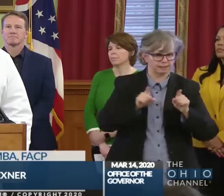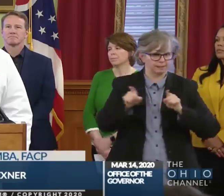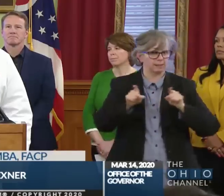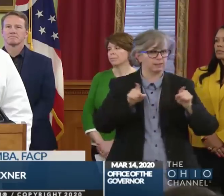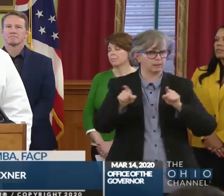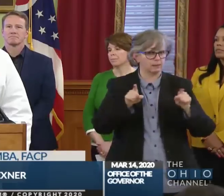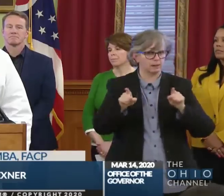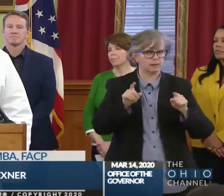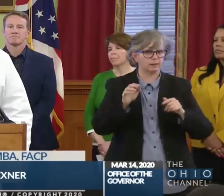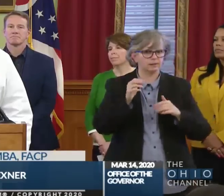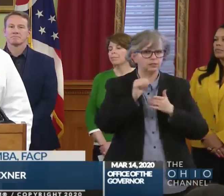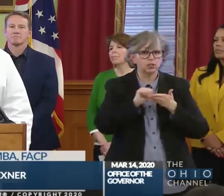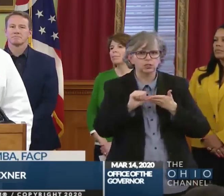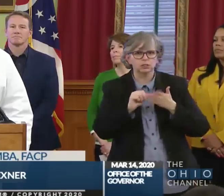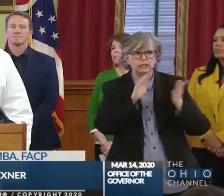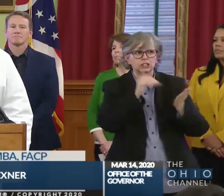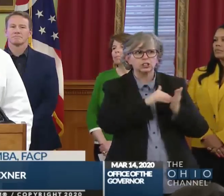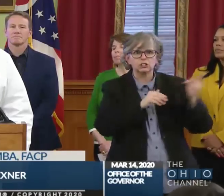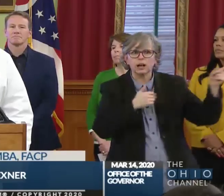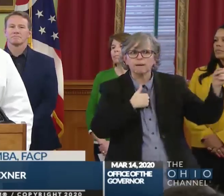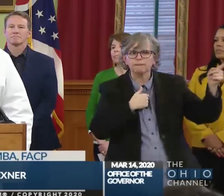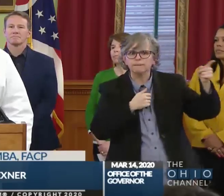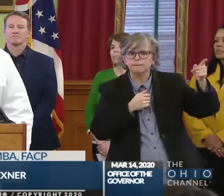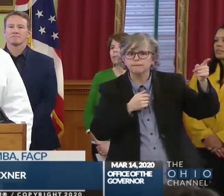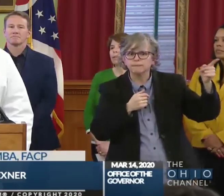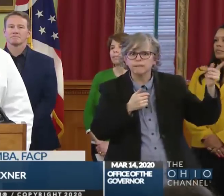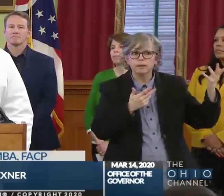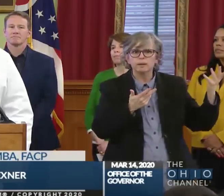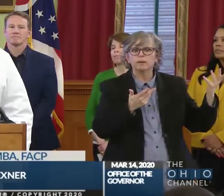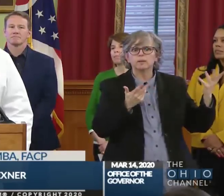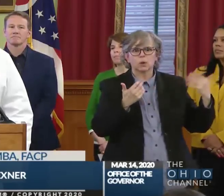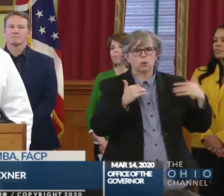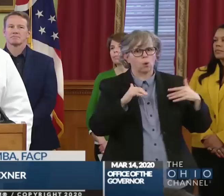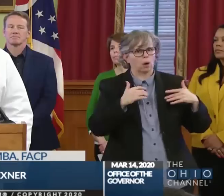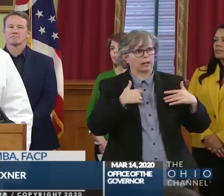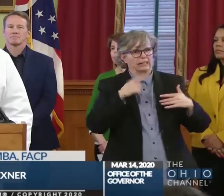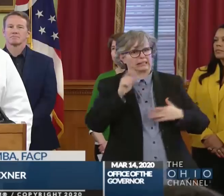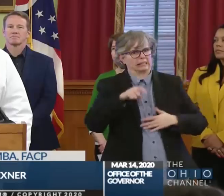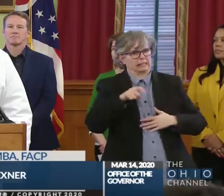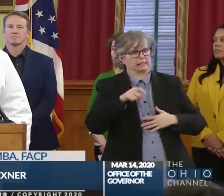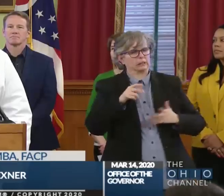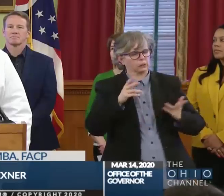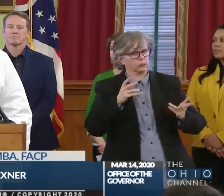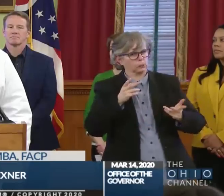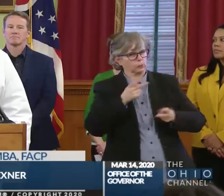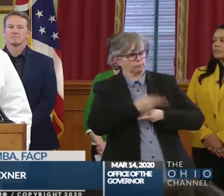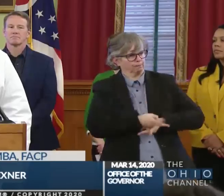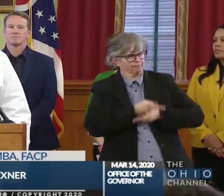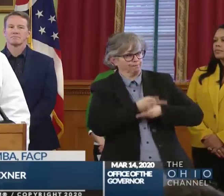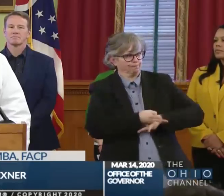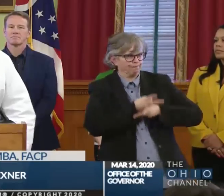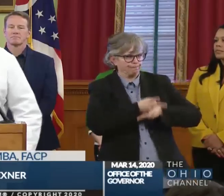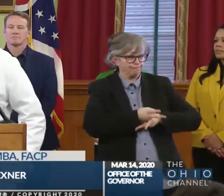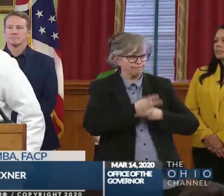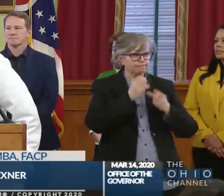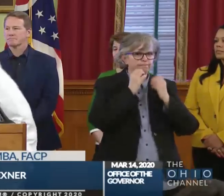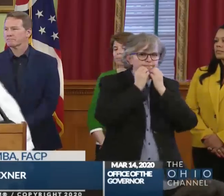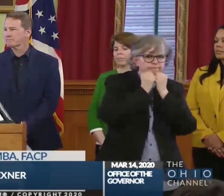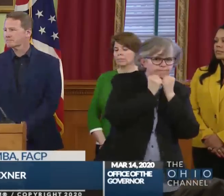communities, ambulatory endoscopy suites, and hospitals where we all need to be taking this approach together to make sure that we're preserving our capacity. Thank